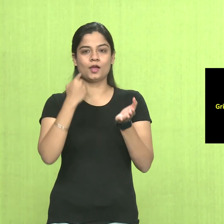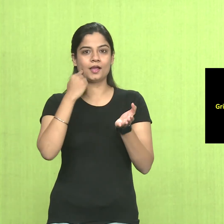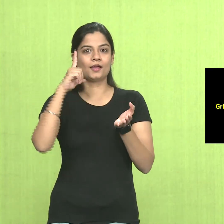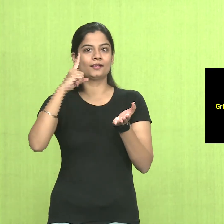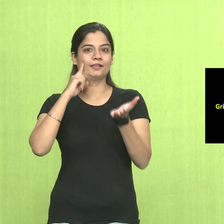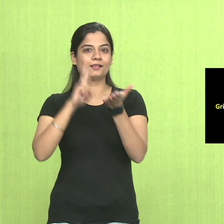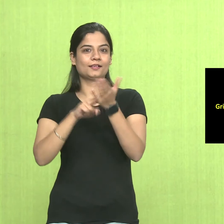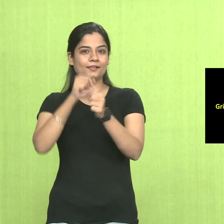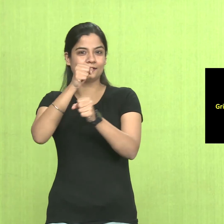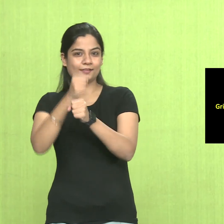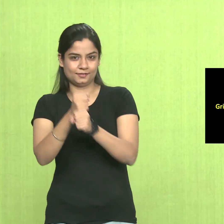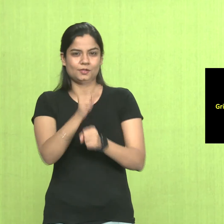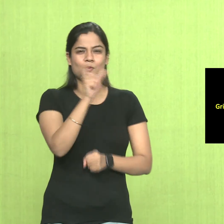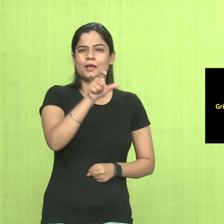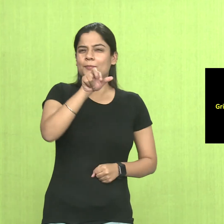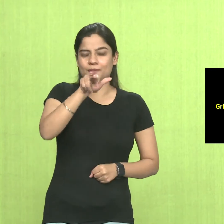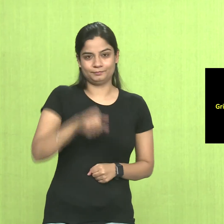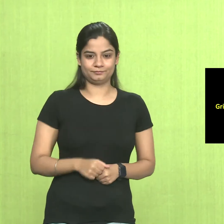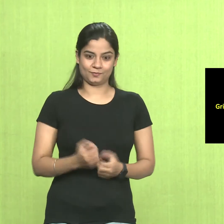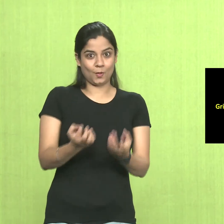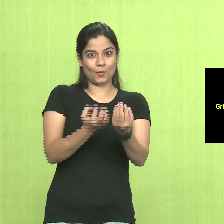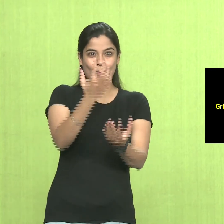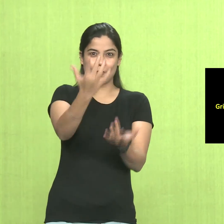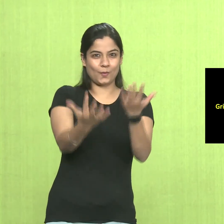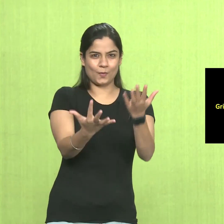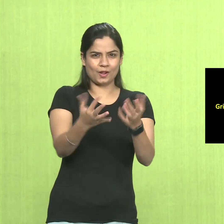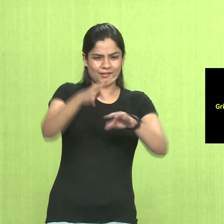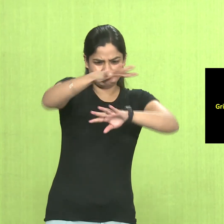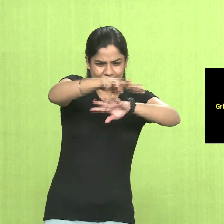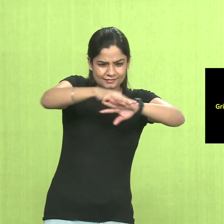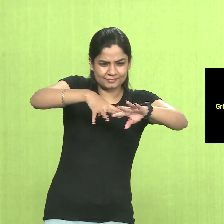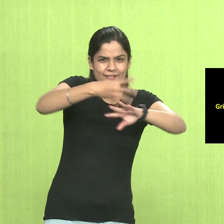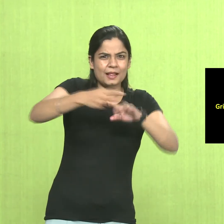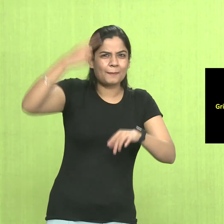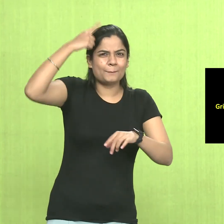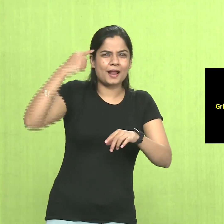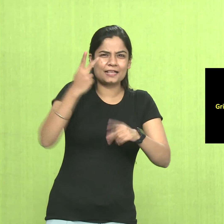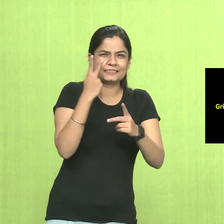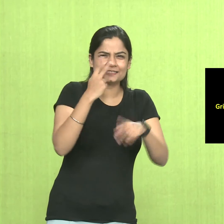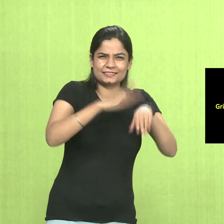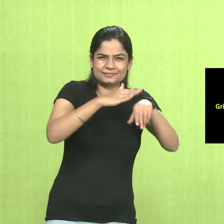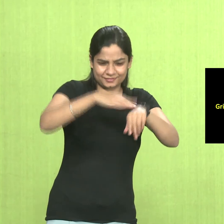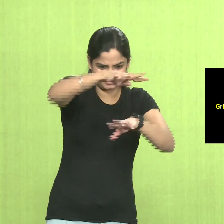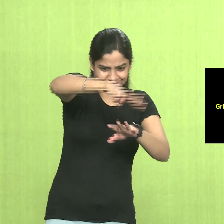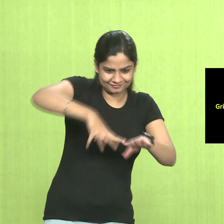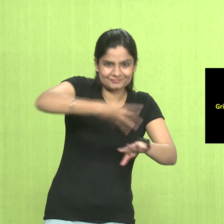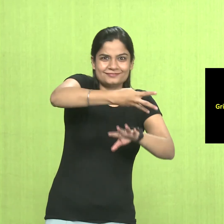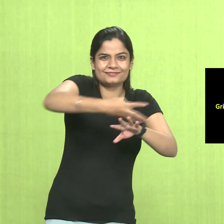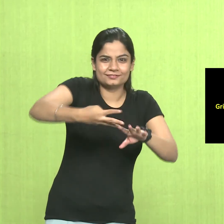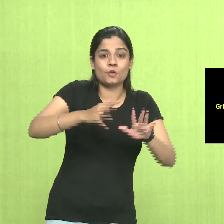Both are one and the same thing, broiling and grilling. The food which is placed on a metal grid. You might have seen a metal